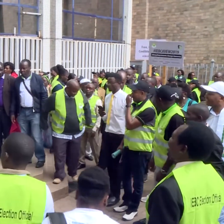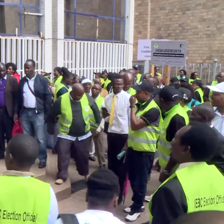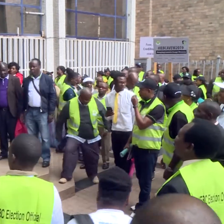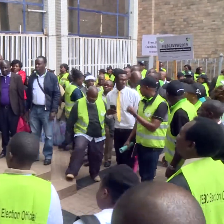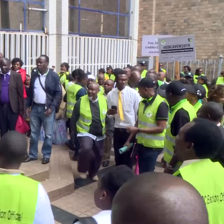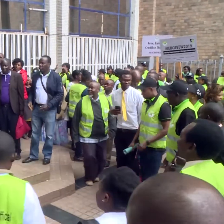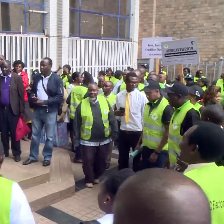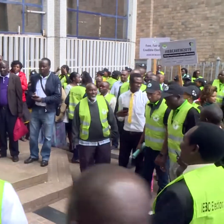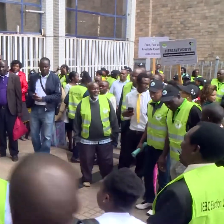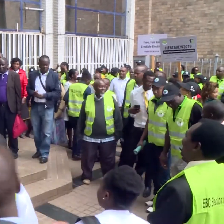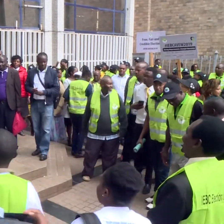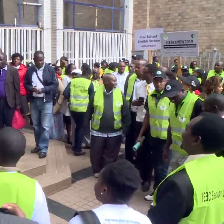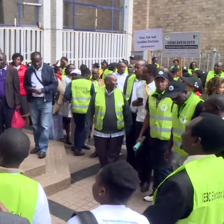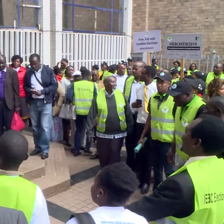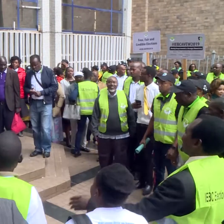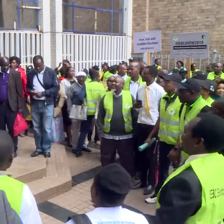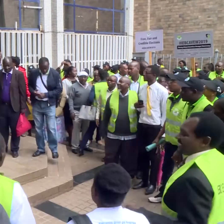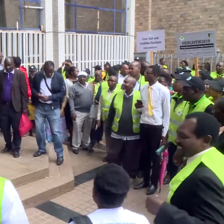Okay, habari zenu. Nzuri.